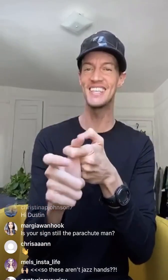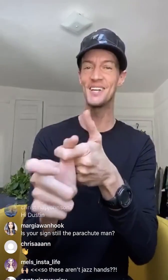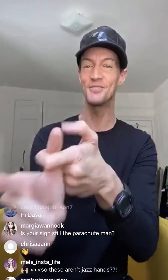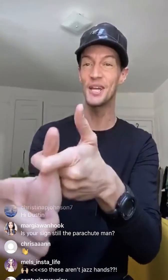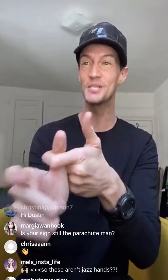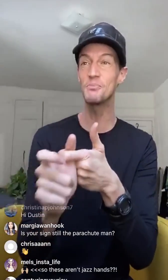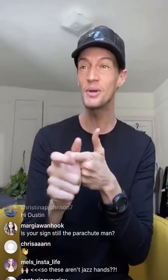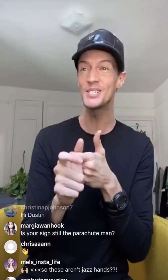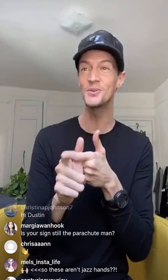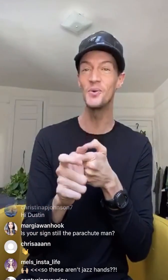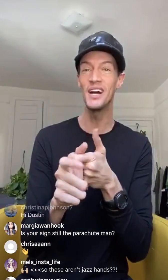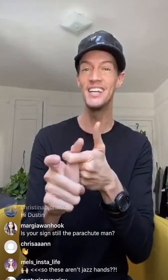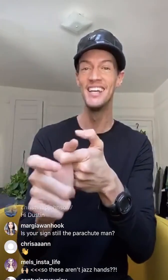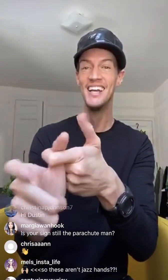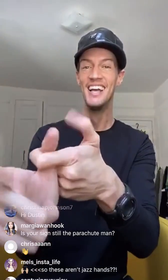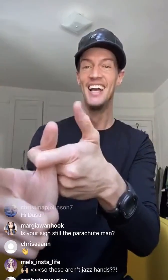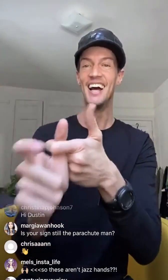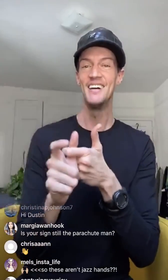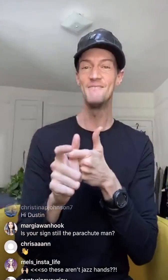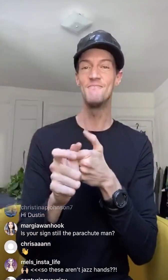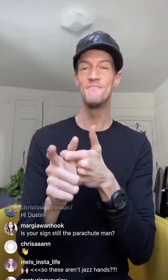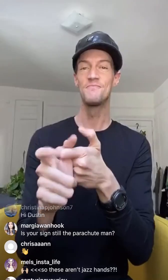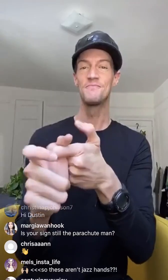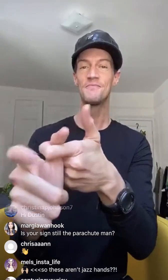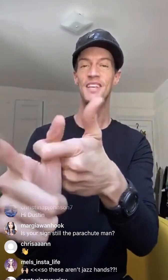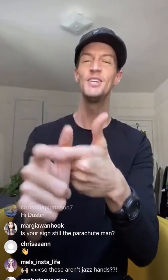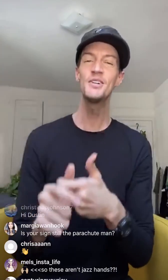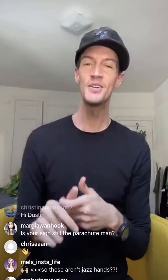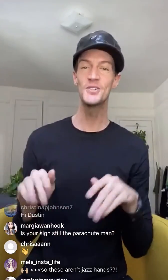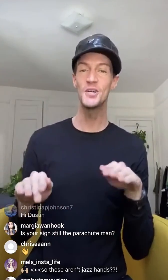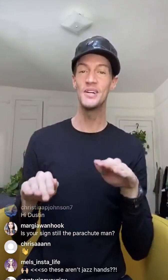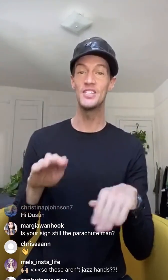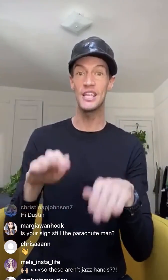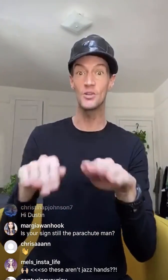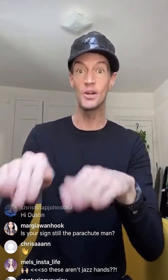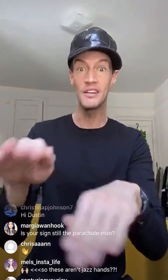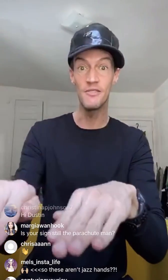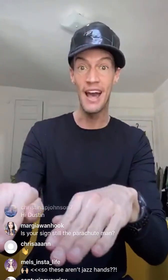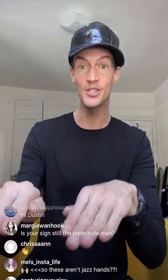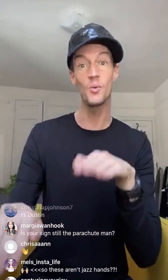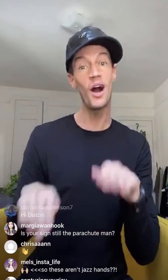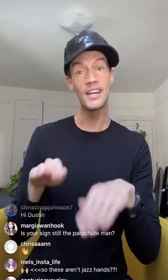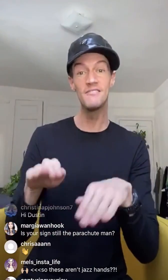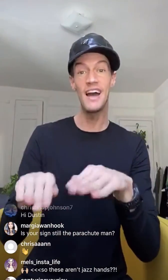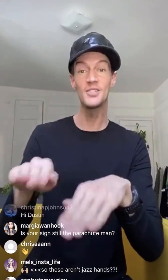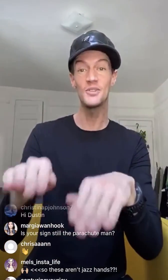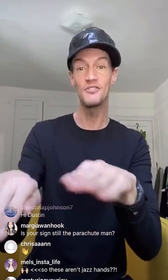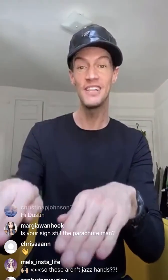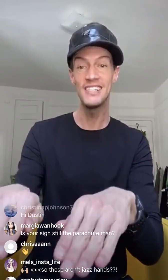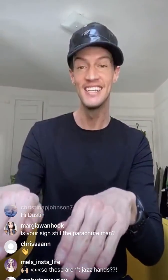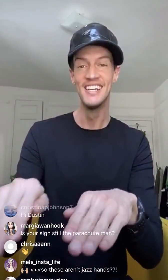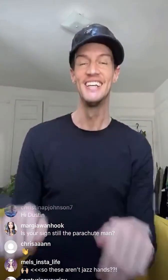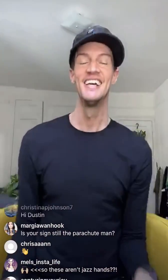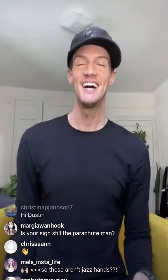sign. So you take the 2 L hands, and the right one grabs the left, and then they just